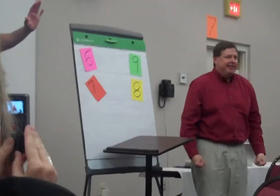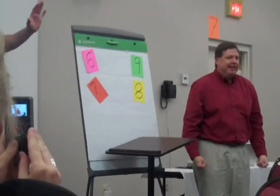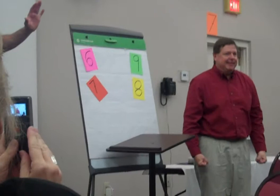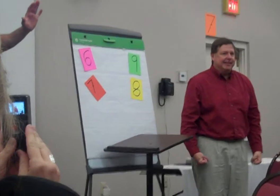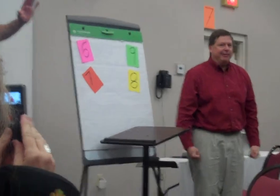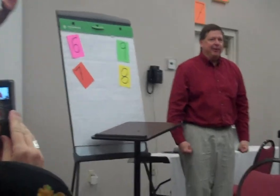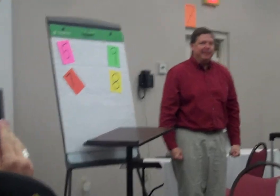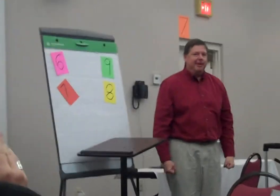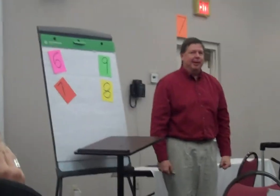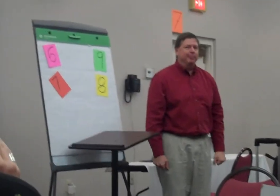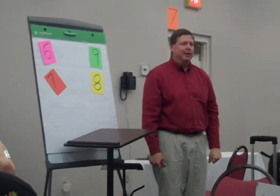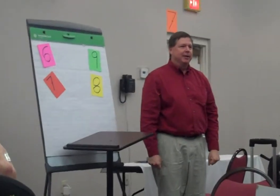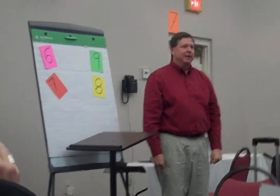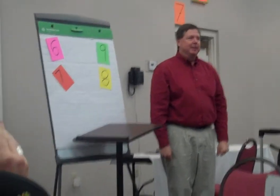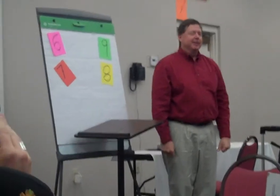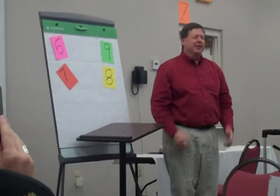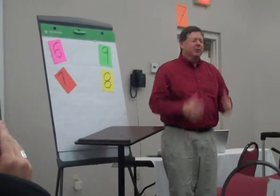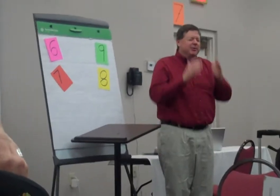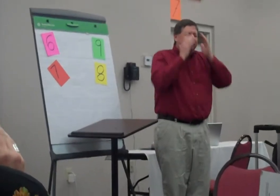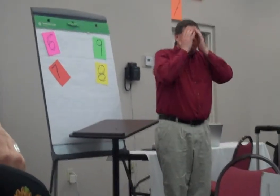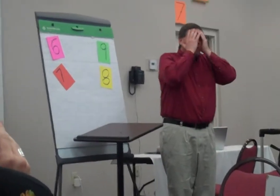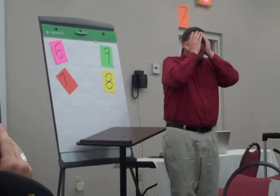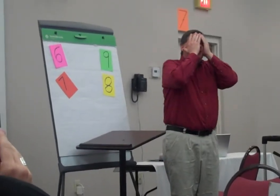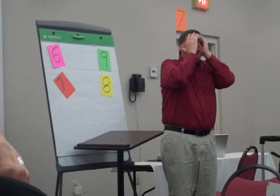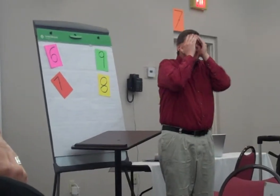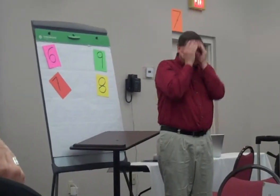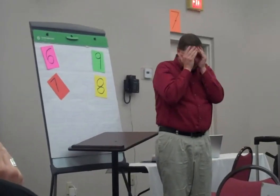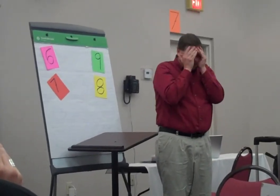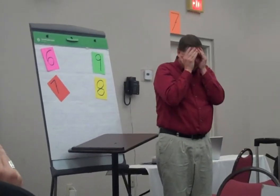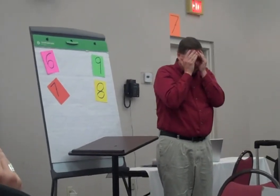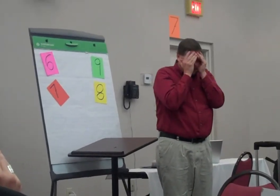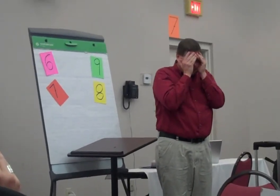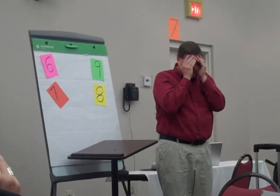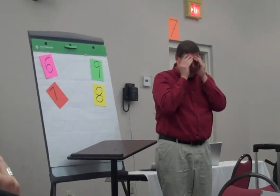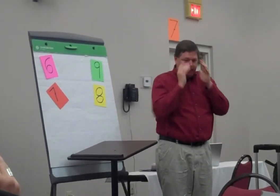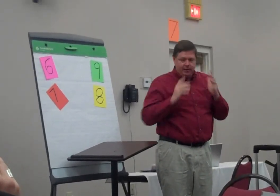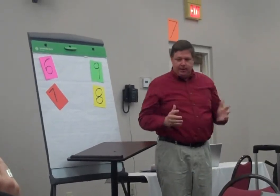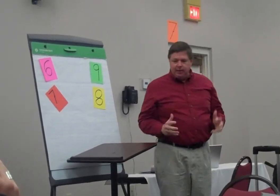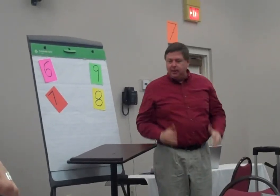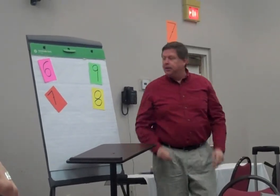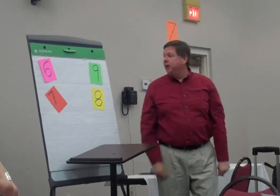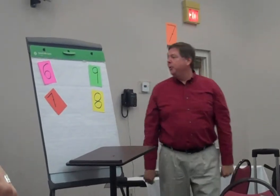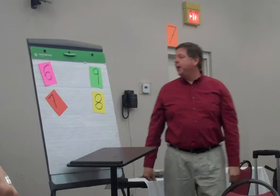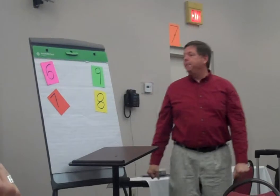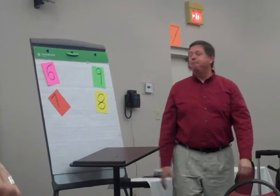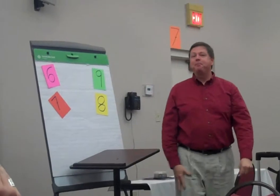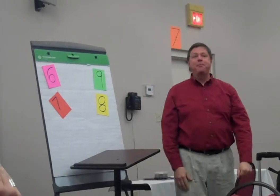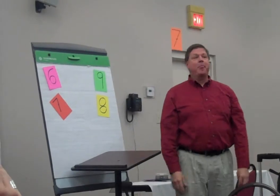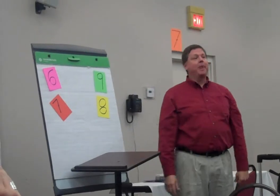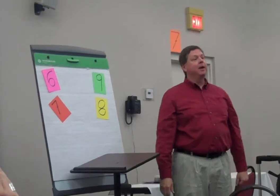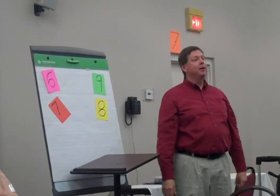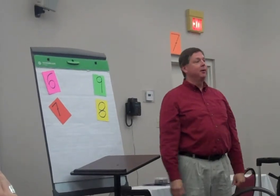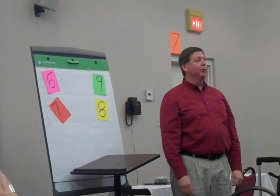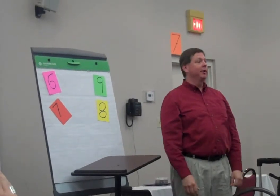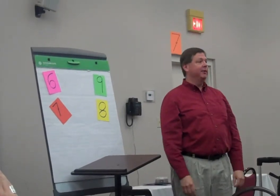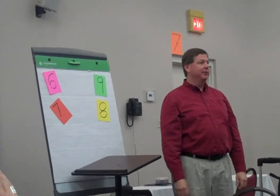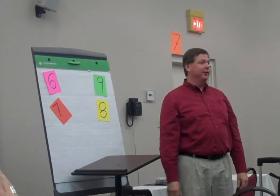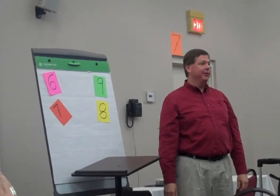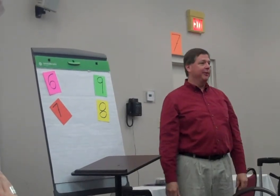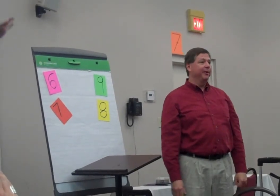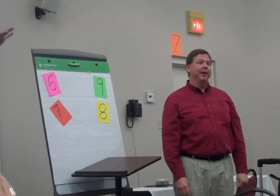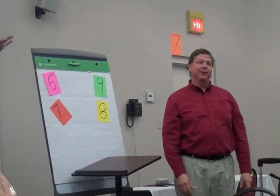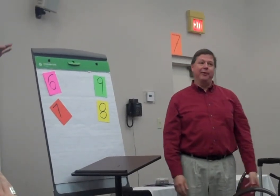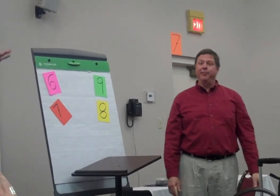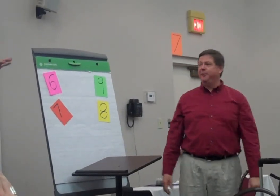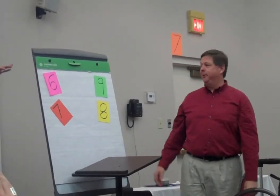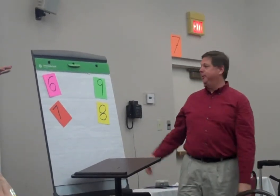Damn, 7s and 8s get me all the time. No, I was born in 78, not 87. Right. Okay. What's the